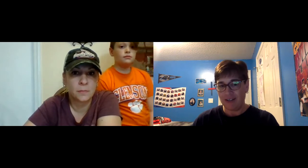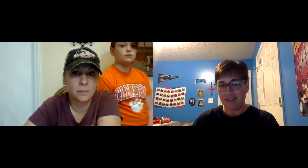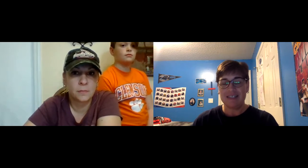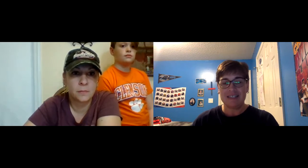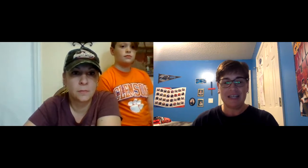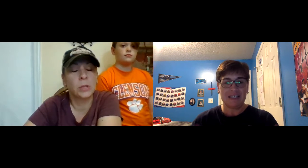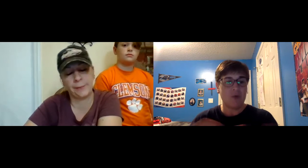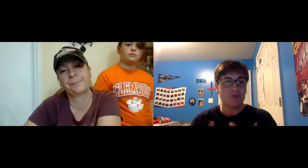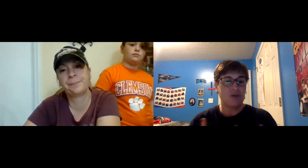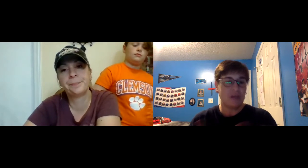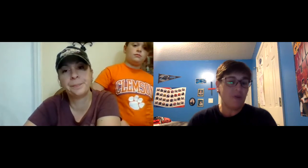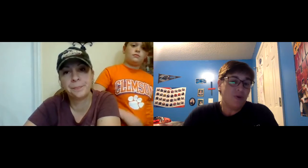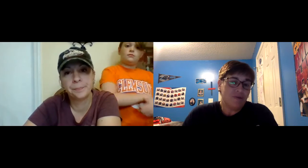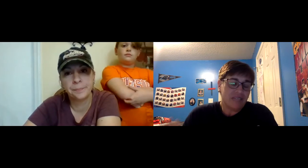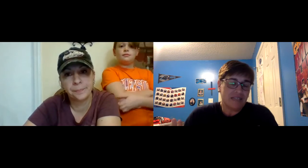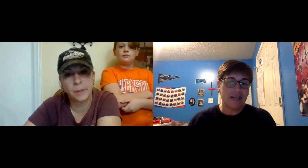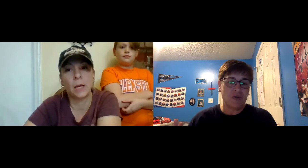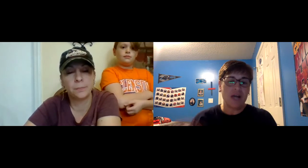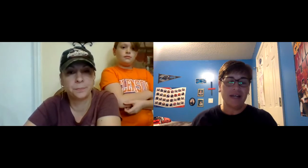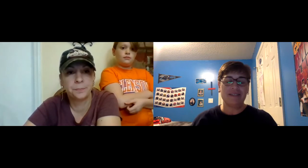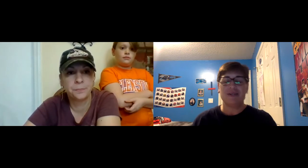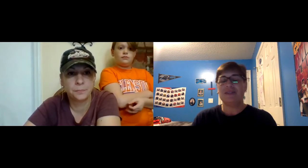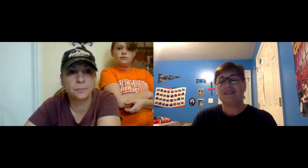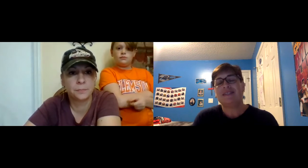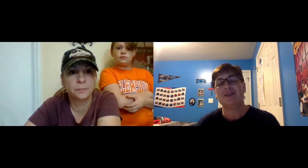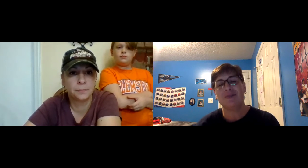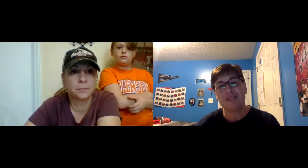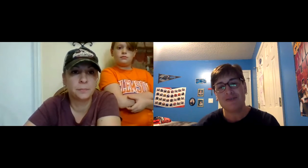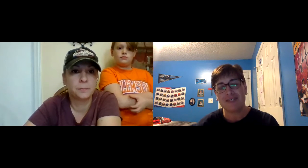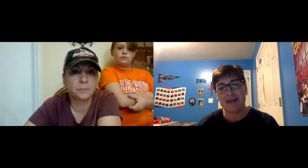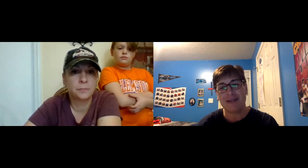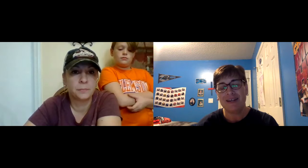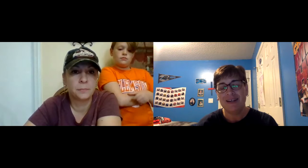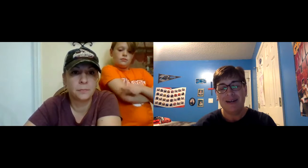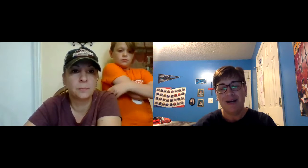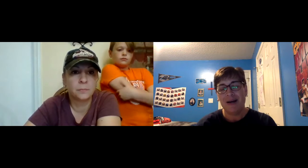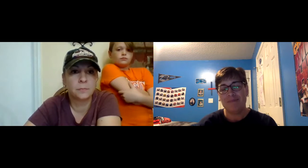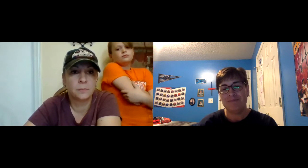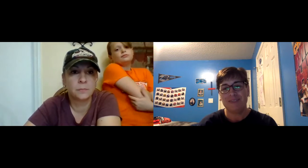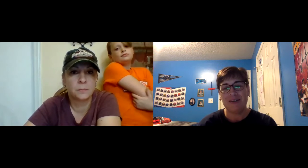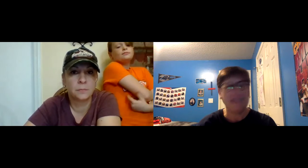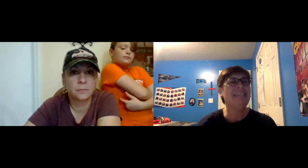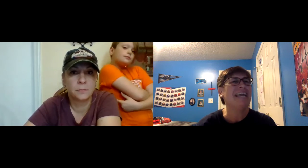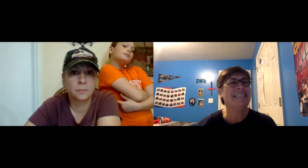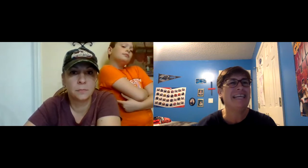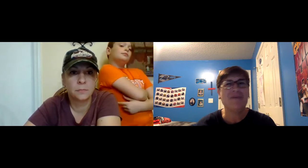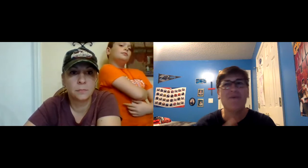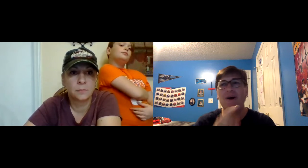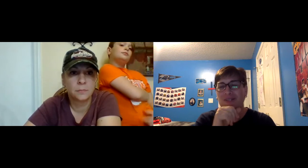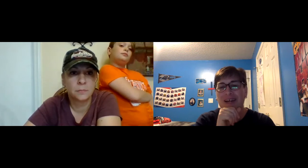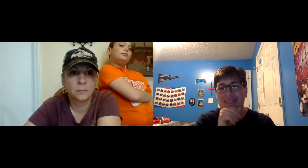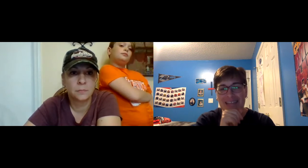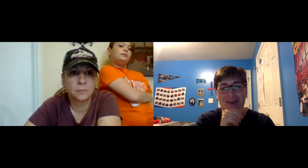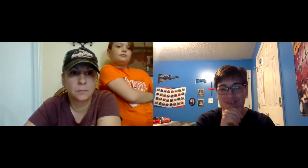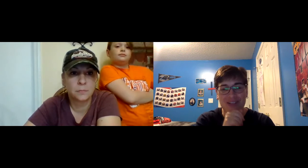hear it, because it's going through a computer. It's electronic. So it's totally different sounding. And he said he